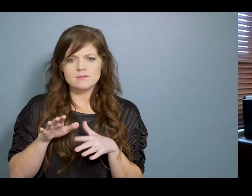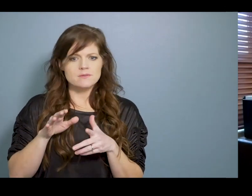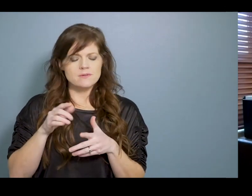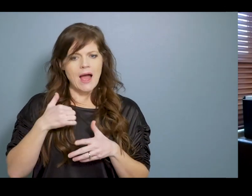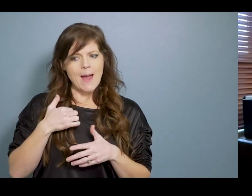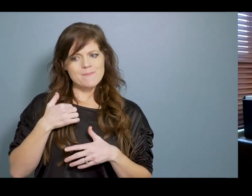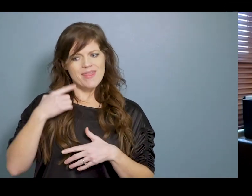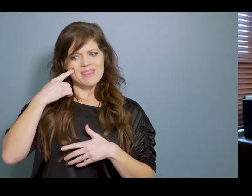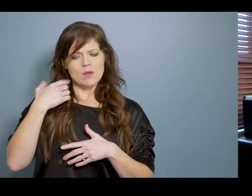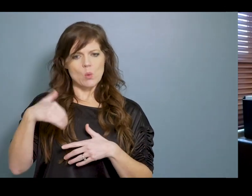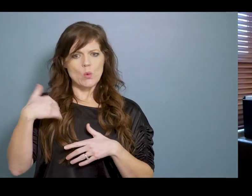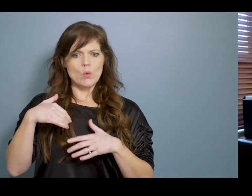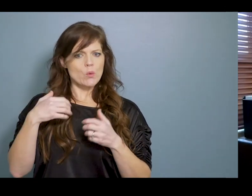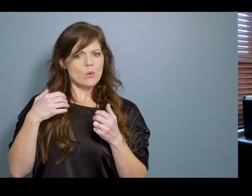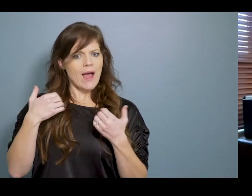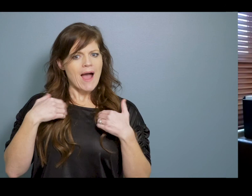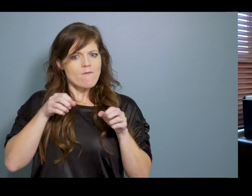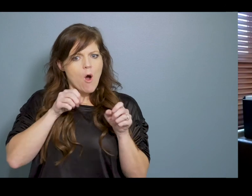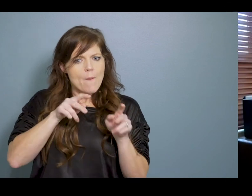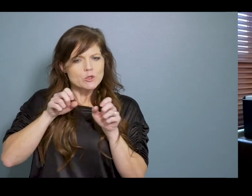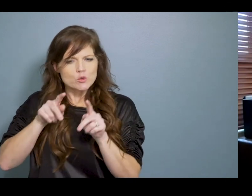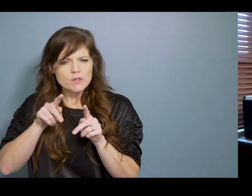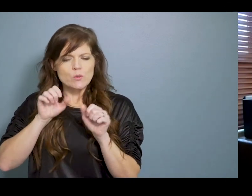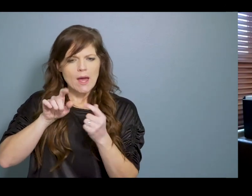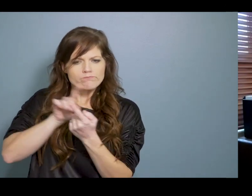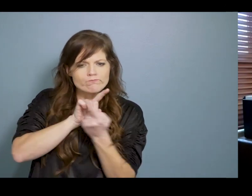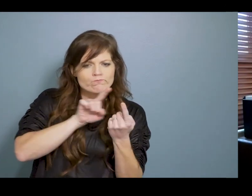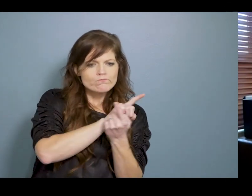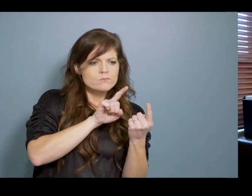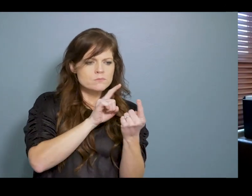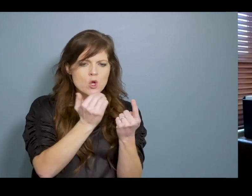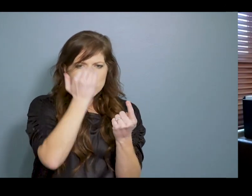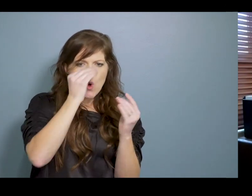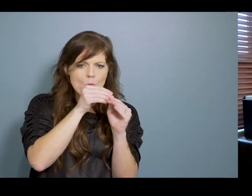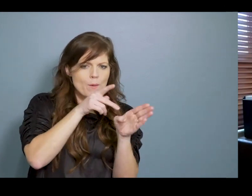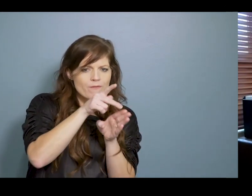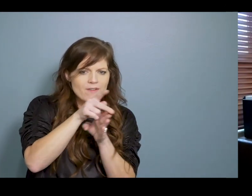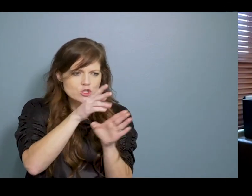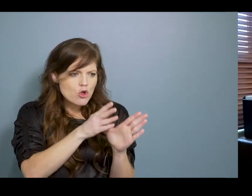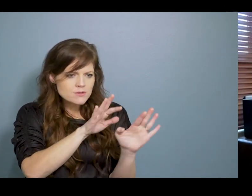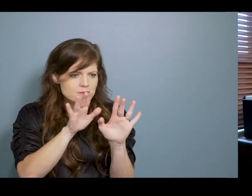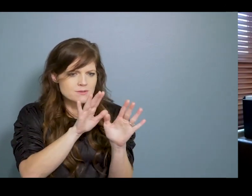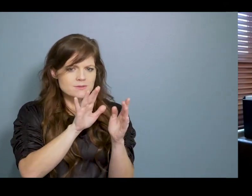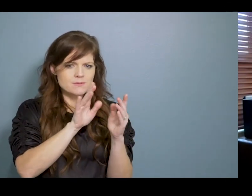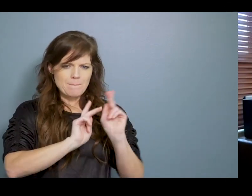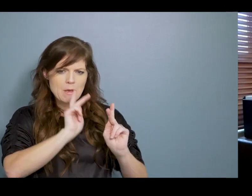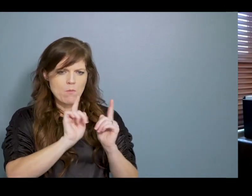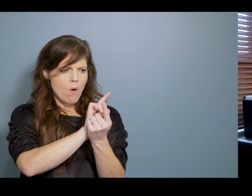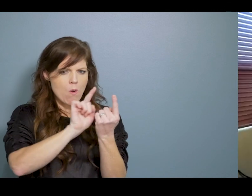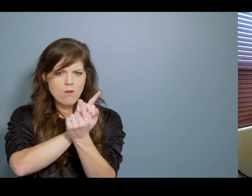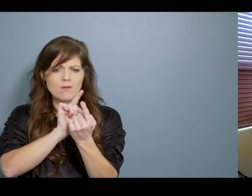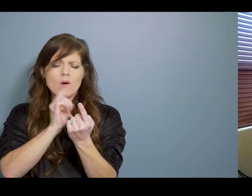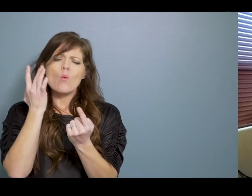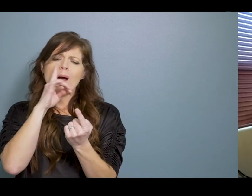the opportunity to get to know the professionals on an individual basis on this campus is what excites me. I'm a very